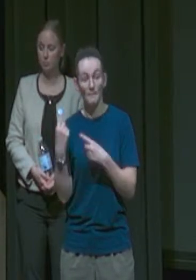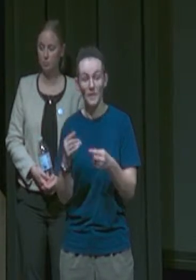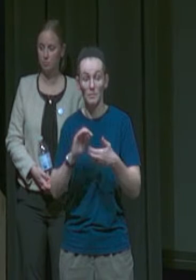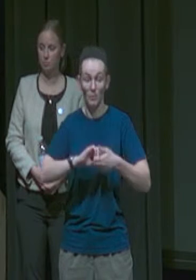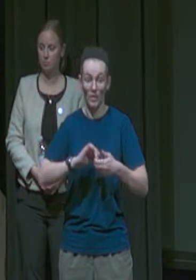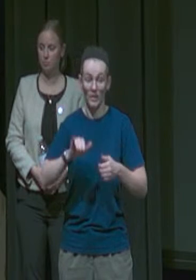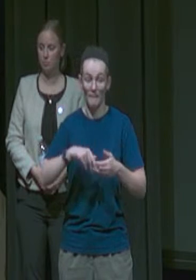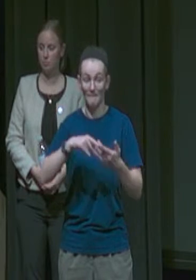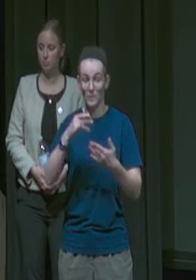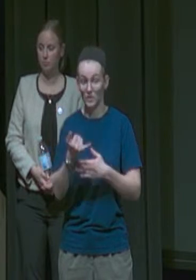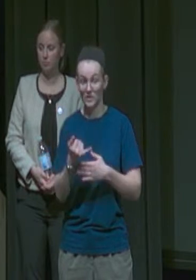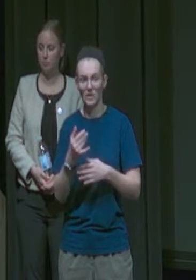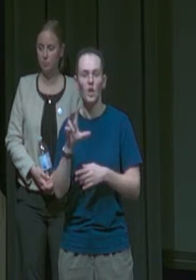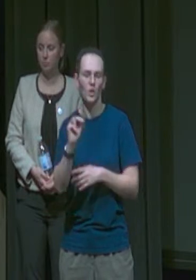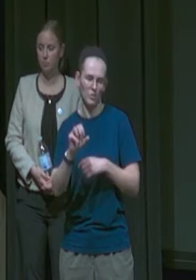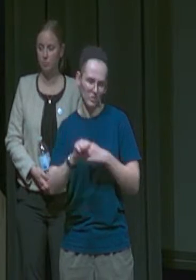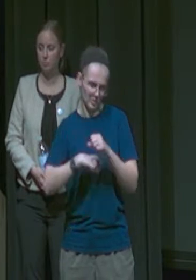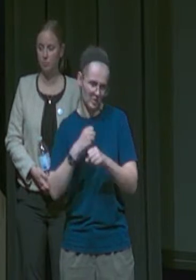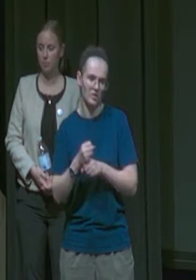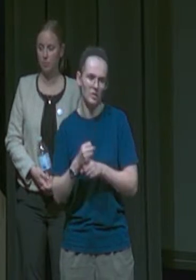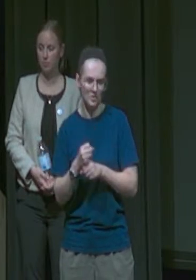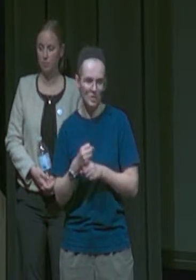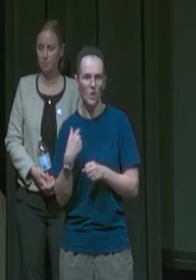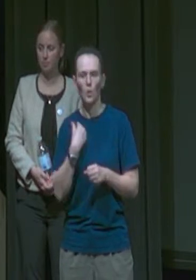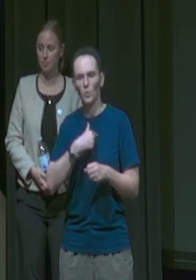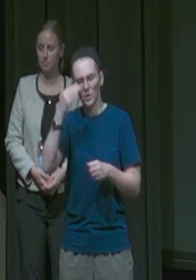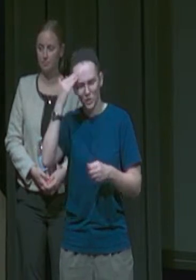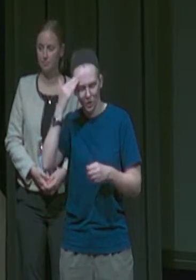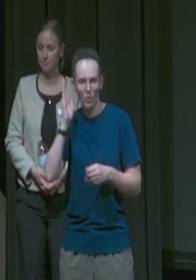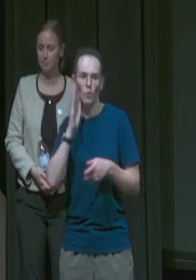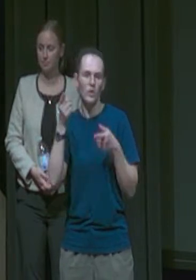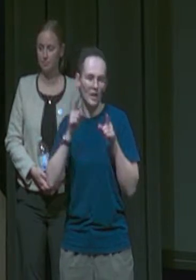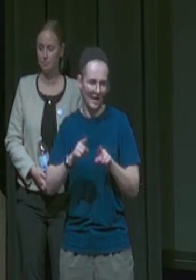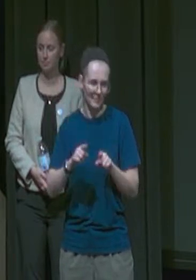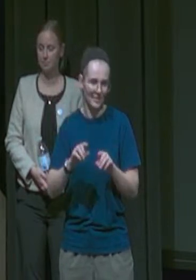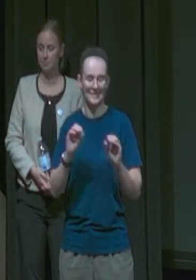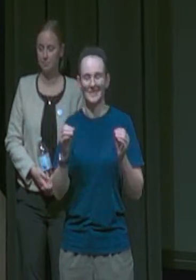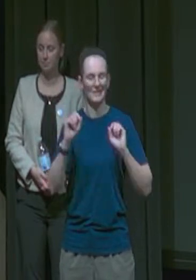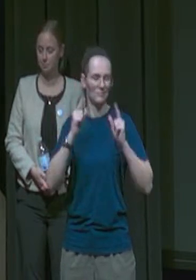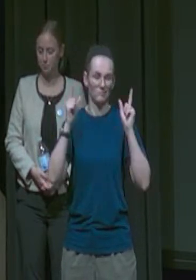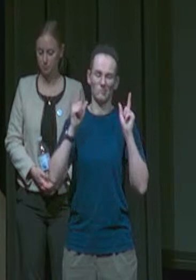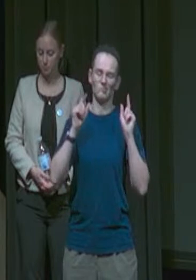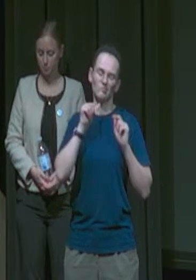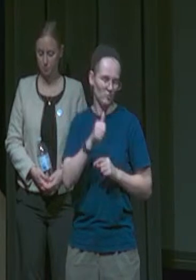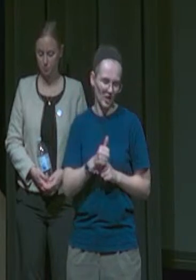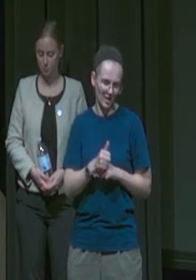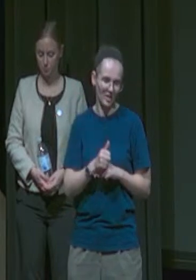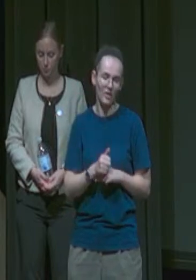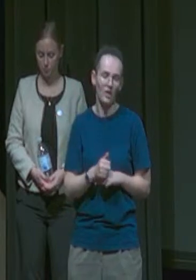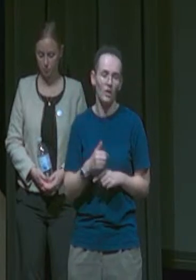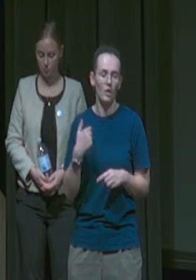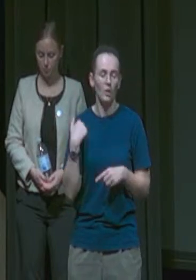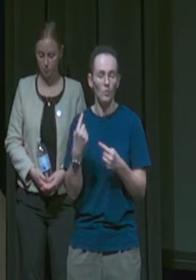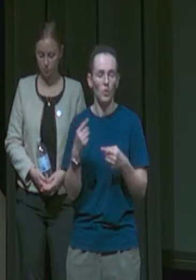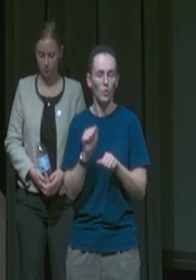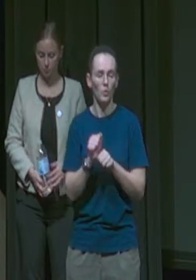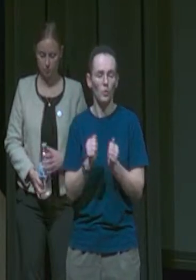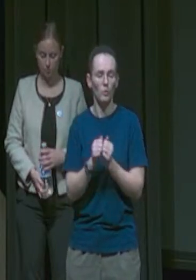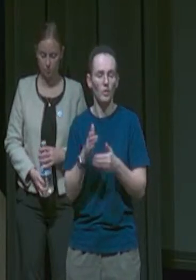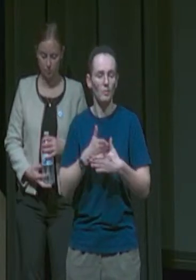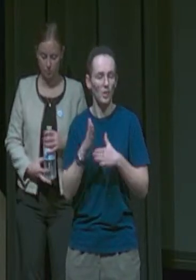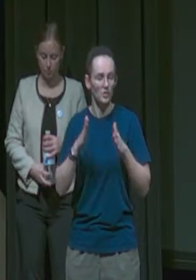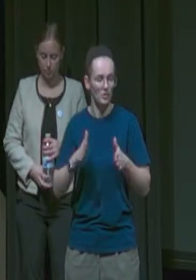on this project for 30 years. And we knew this was coming. There's nothing here that surprises us. We've worked with the partners to